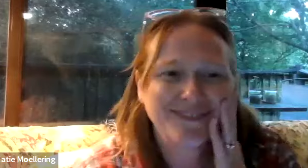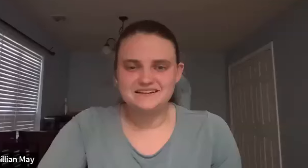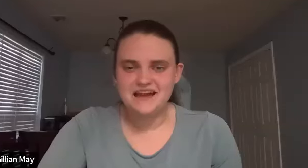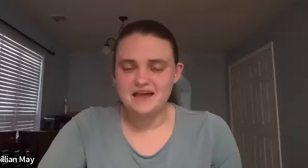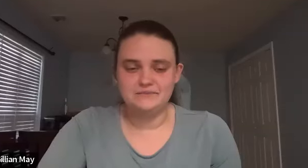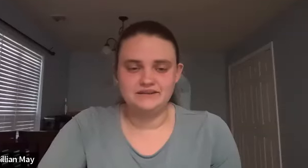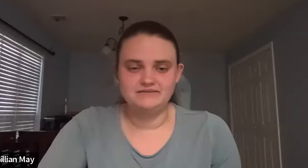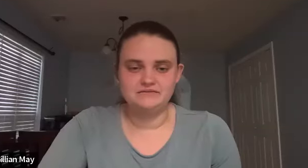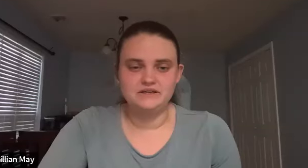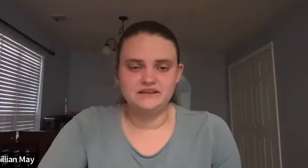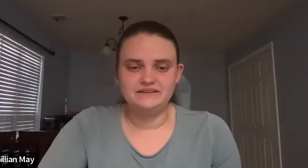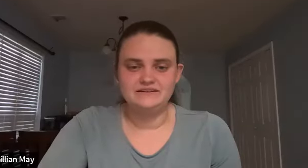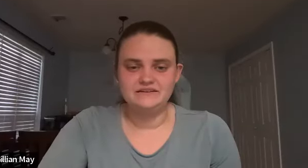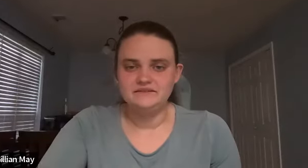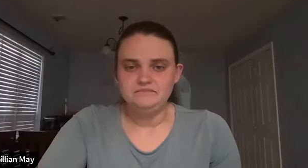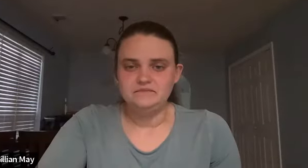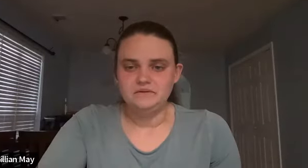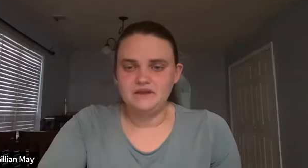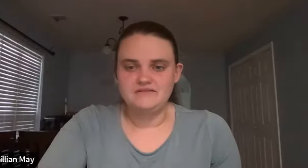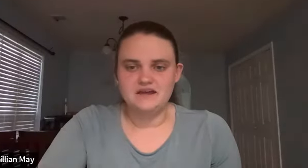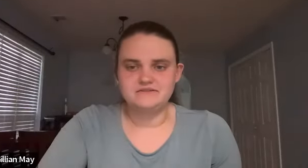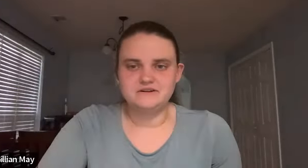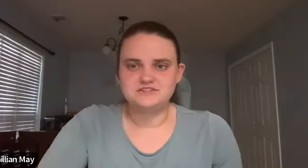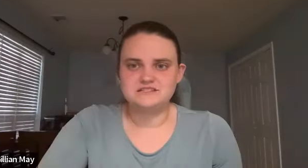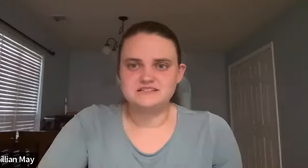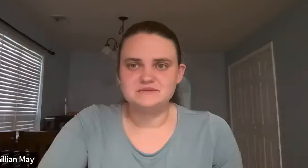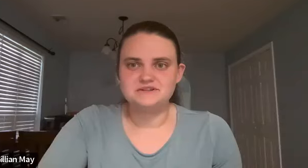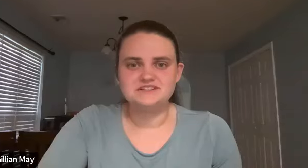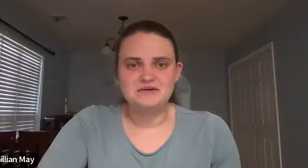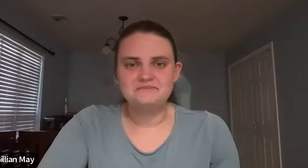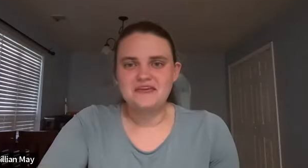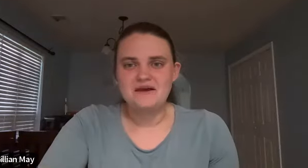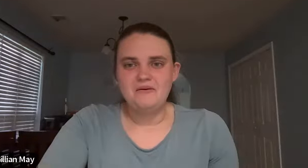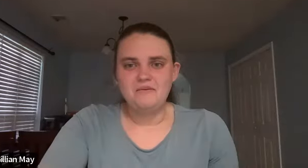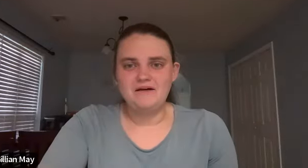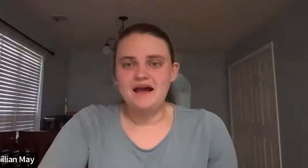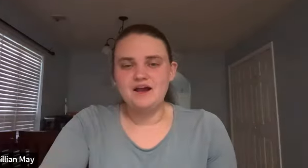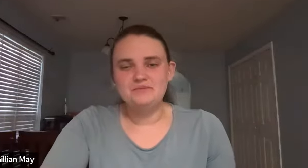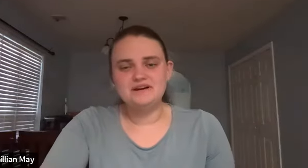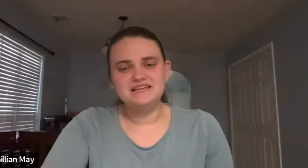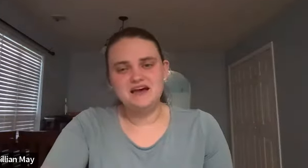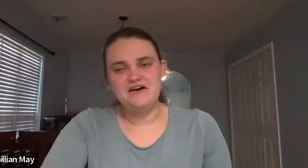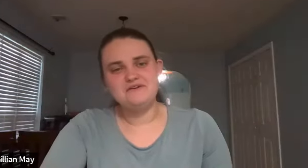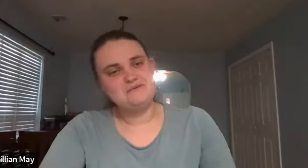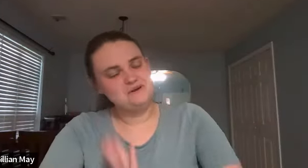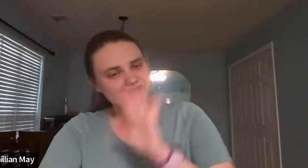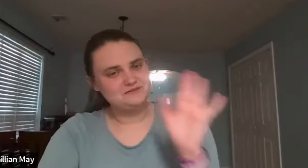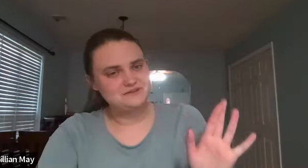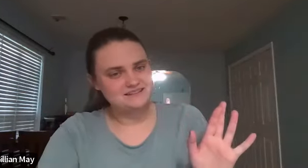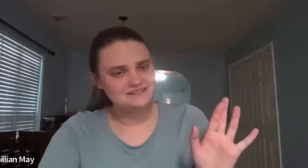Exactly. Yeah. And I mean, really, we have had a very interesting summer. So, well, I hope you guys have a wonderful rest